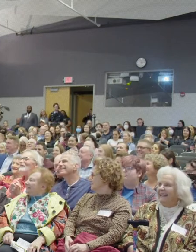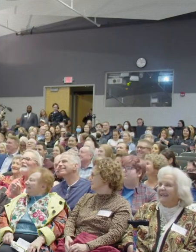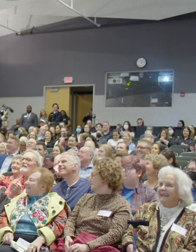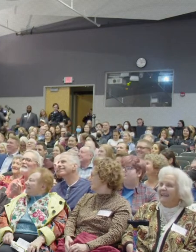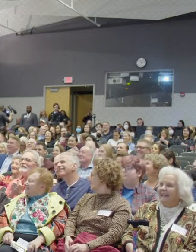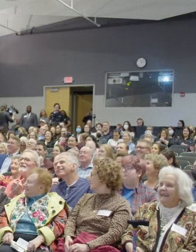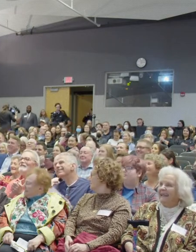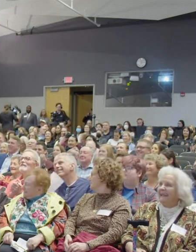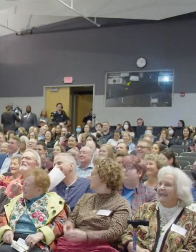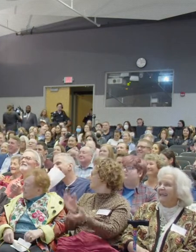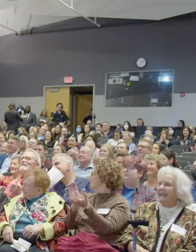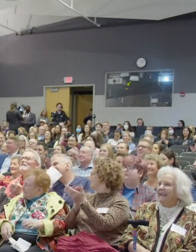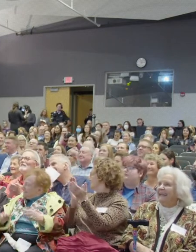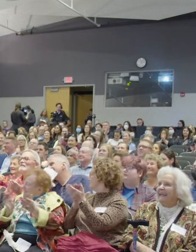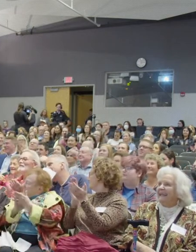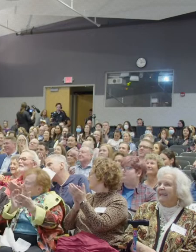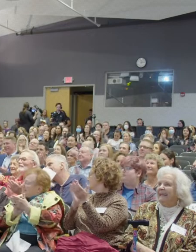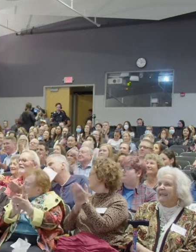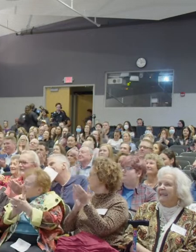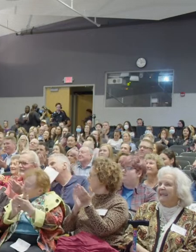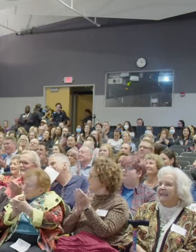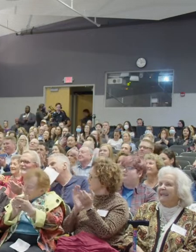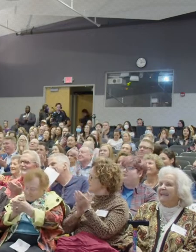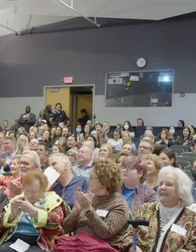Rachel Miller.